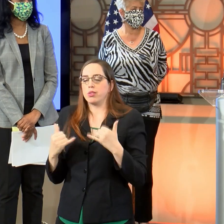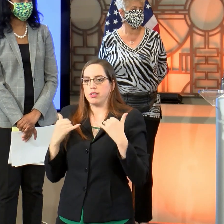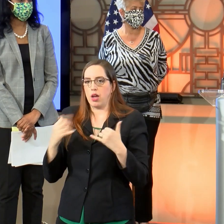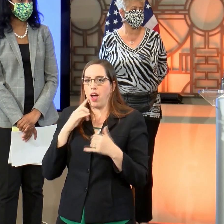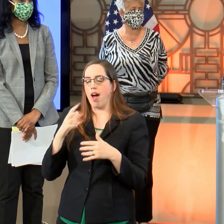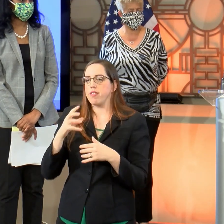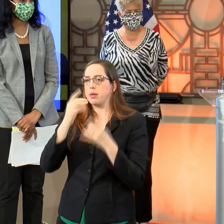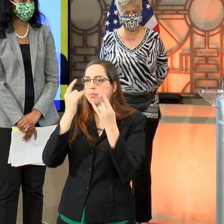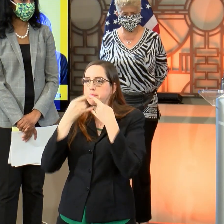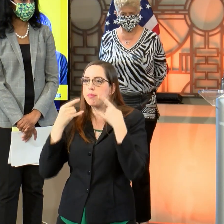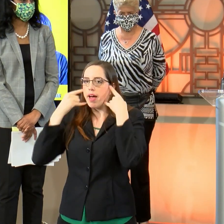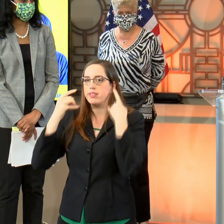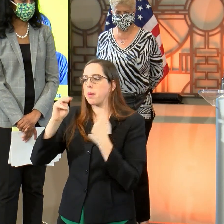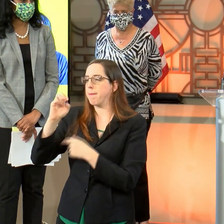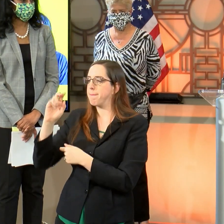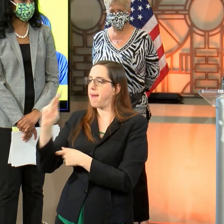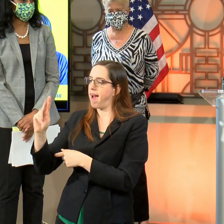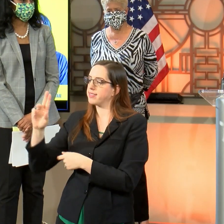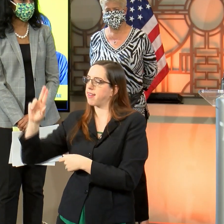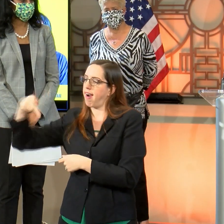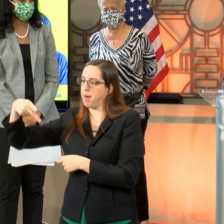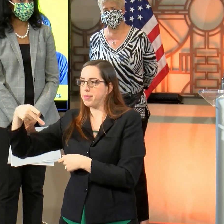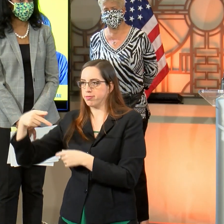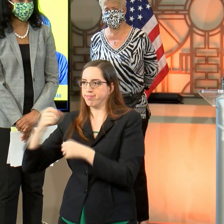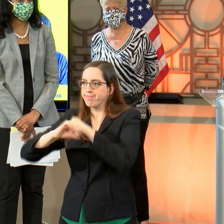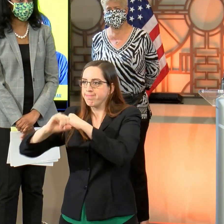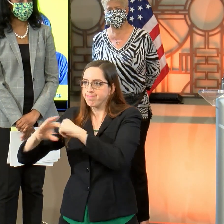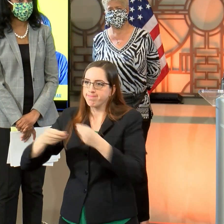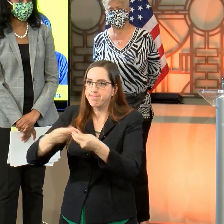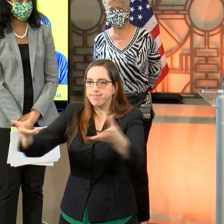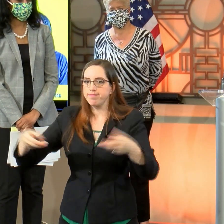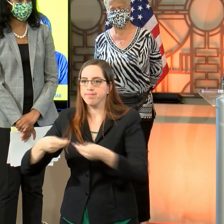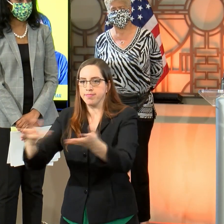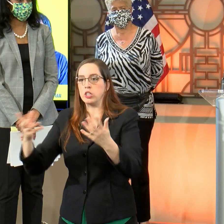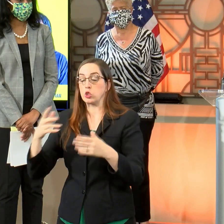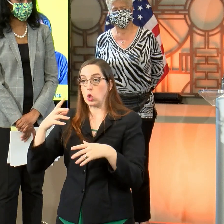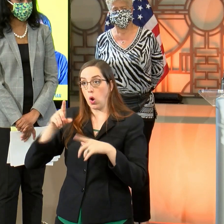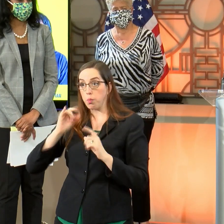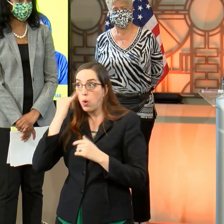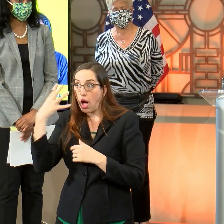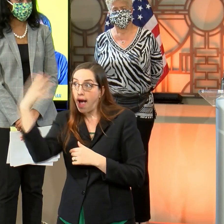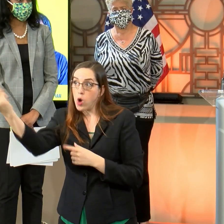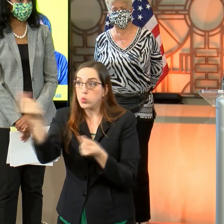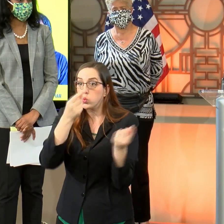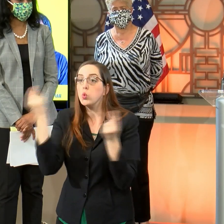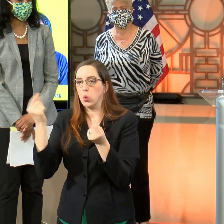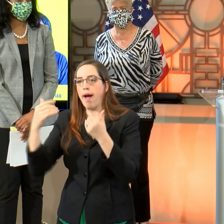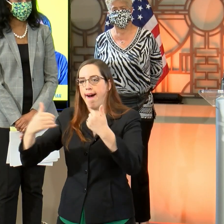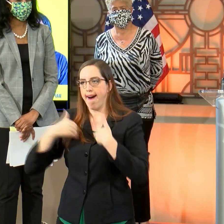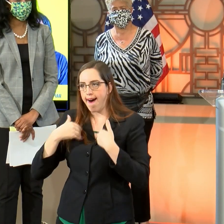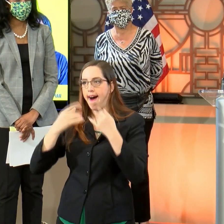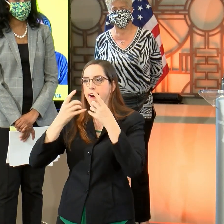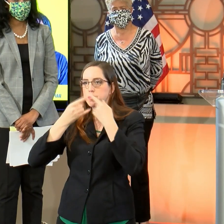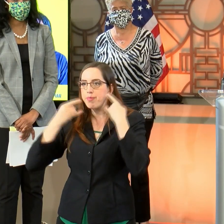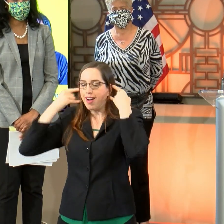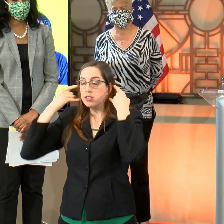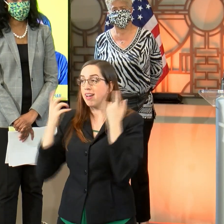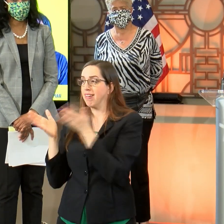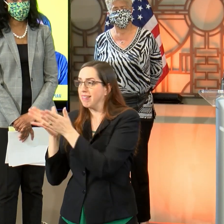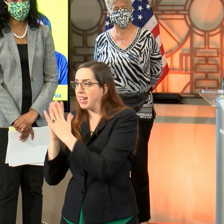Up campaign to encourage all Houstonians to wear masks in public. And I've asked some of our most